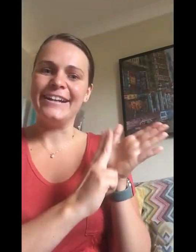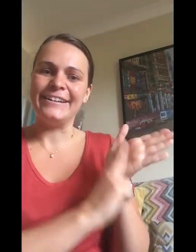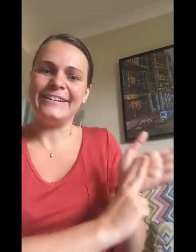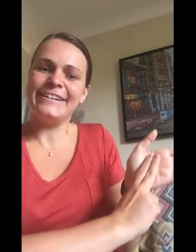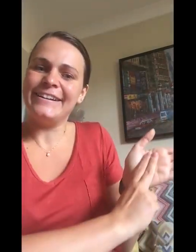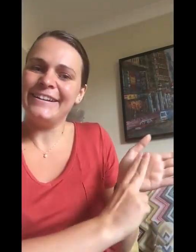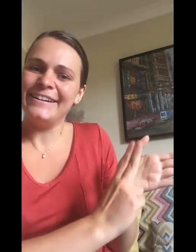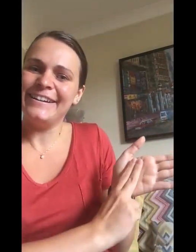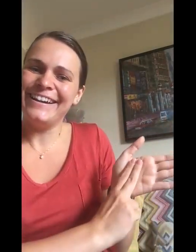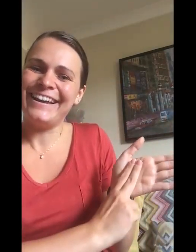N.